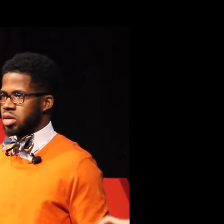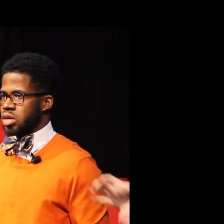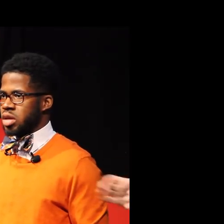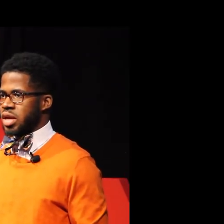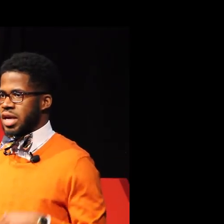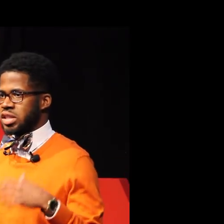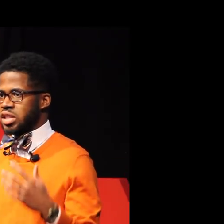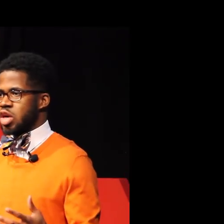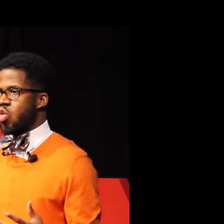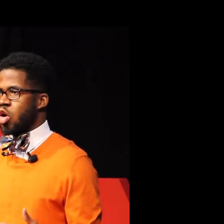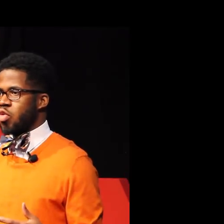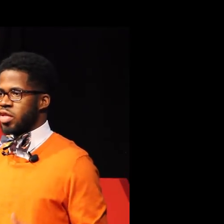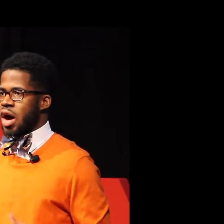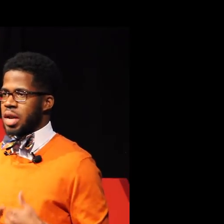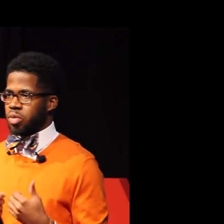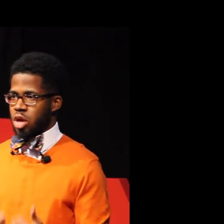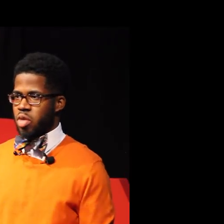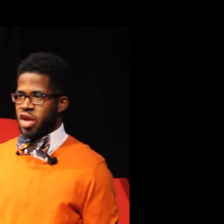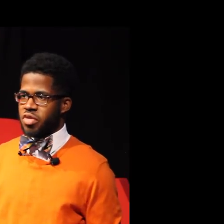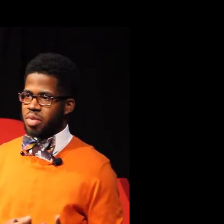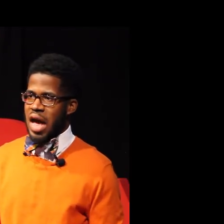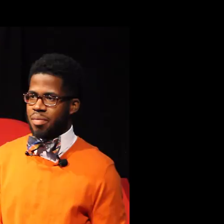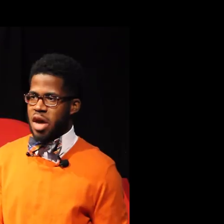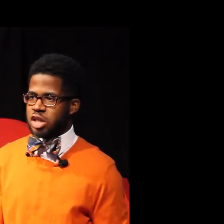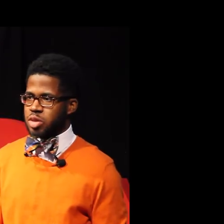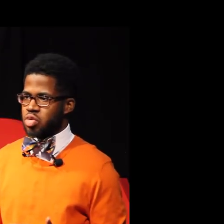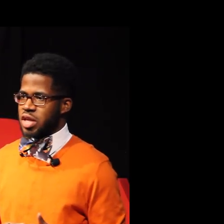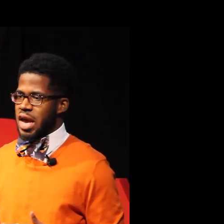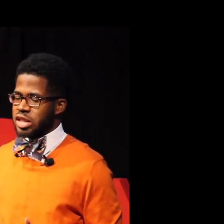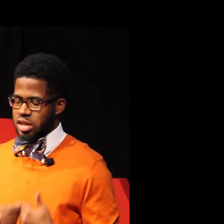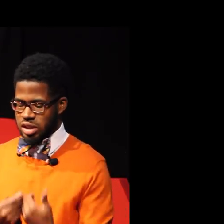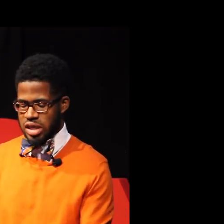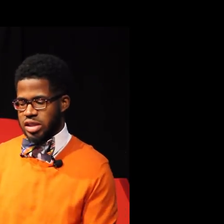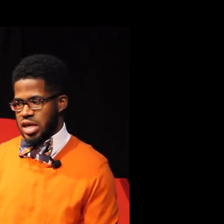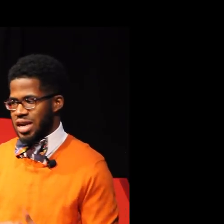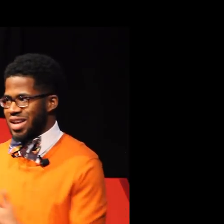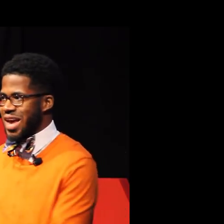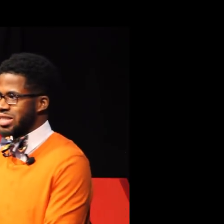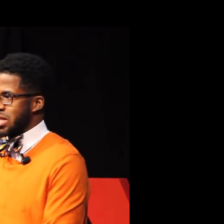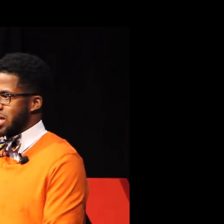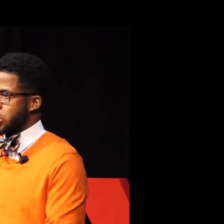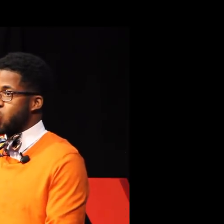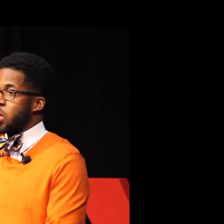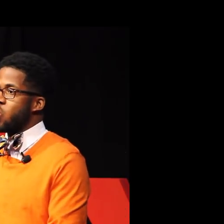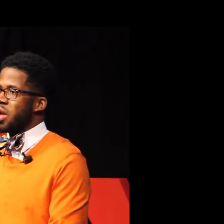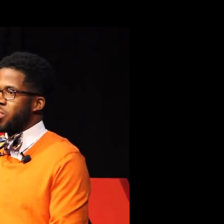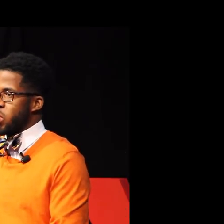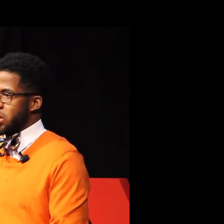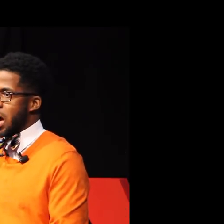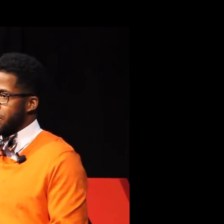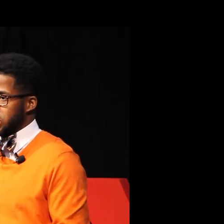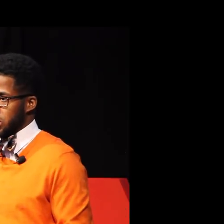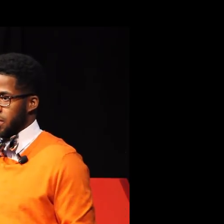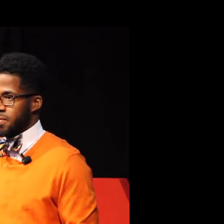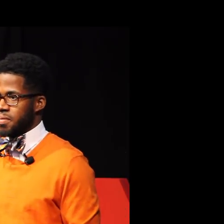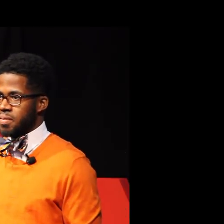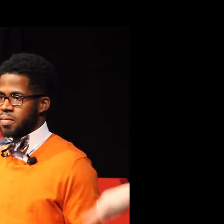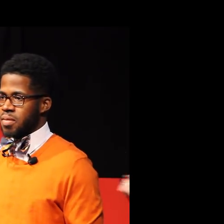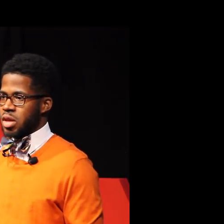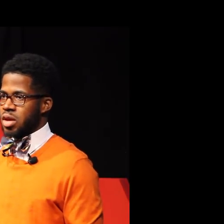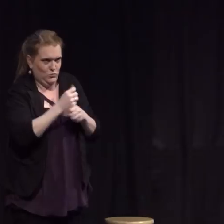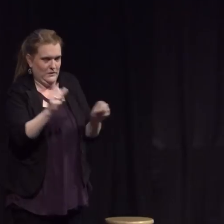arrests. There is still work when the unemployment rate for black males between the ages of 16 and 19 is